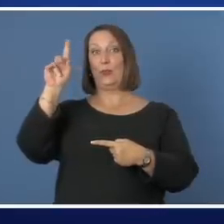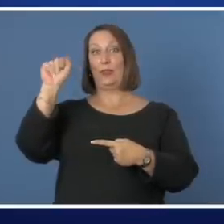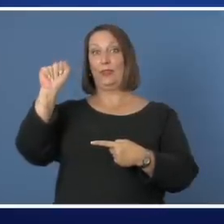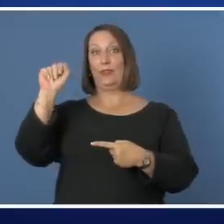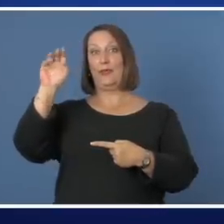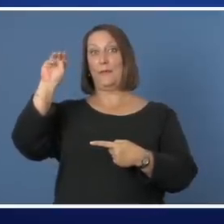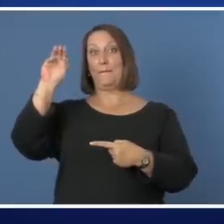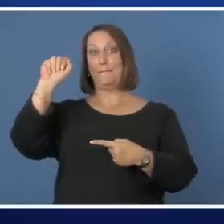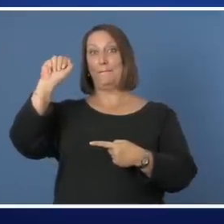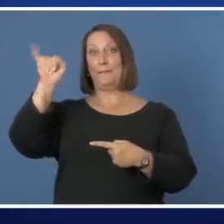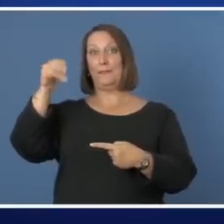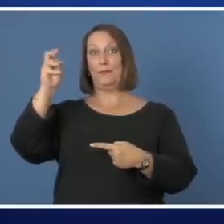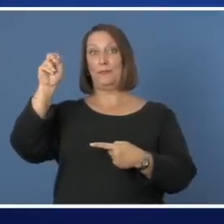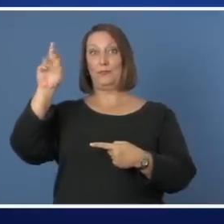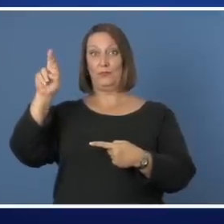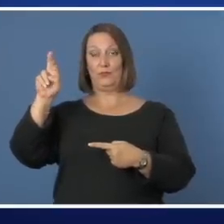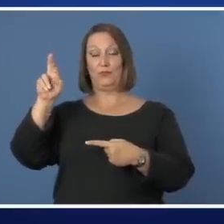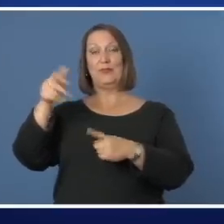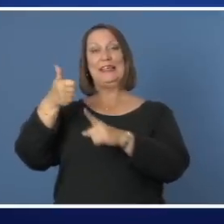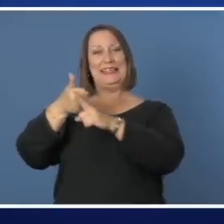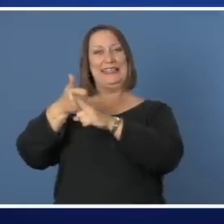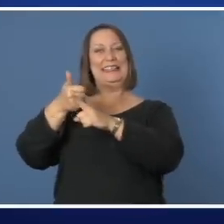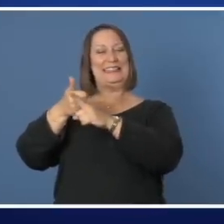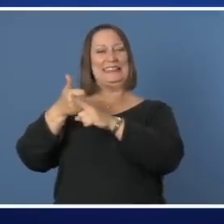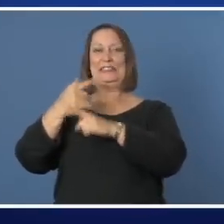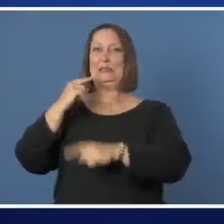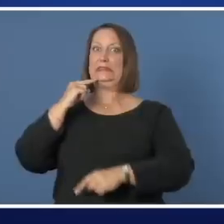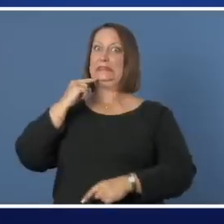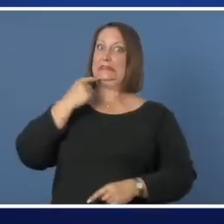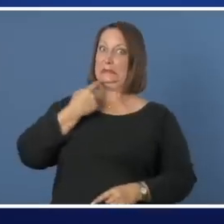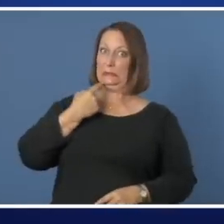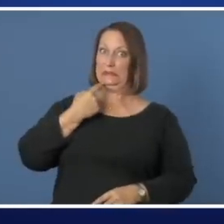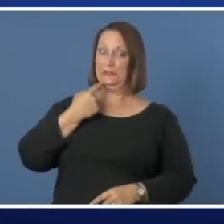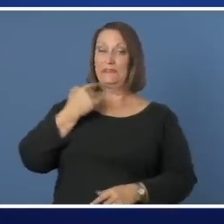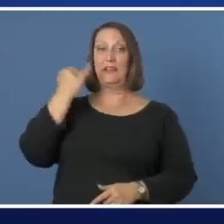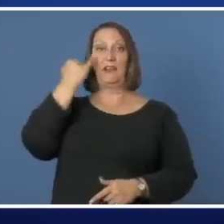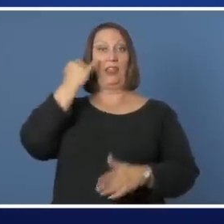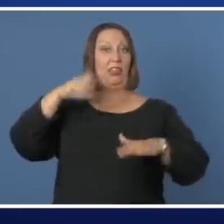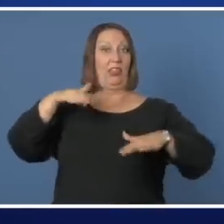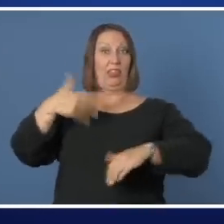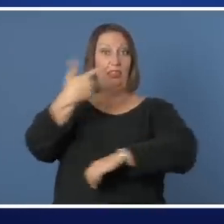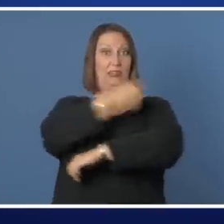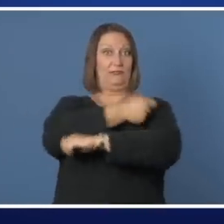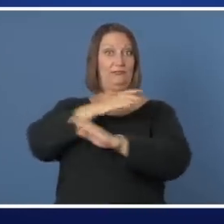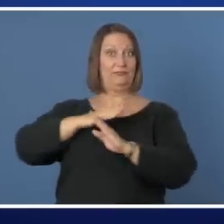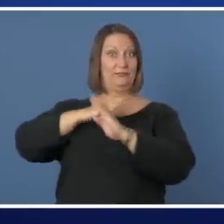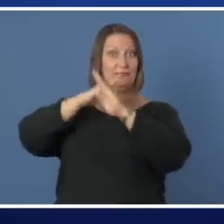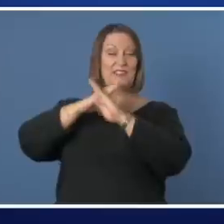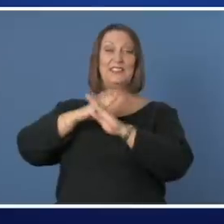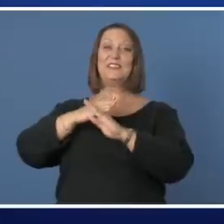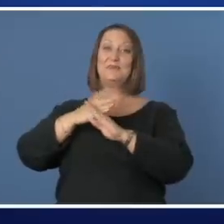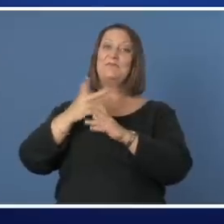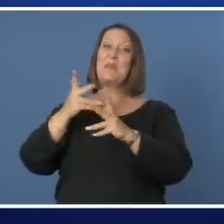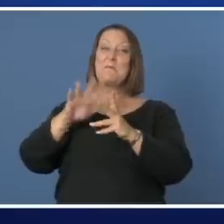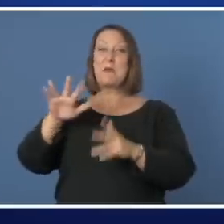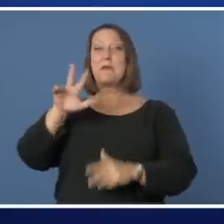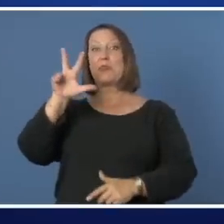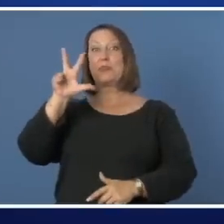major is a serious illness with a death rate of about 30% or more in